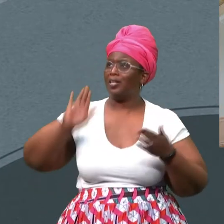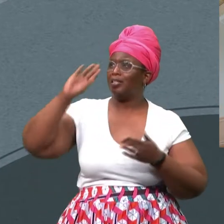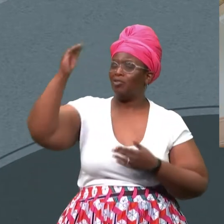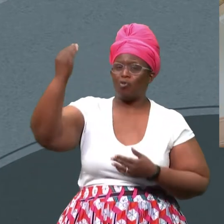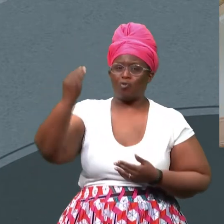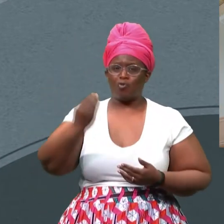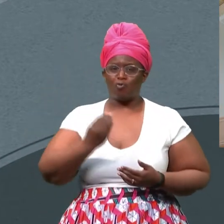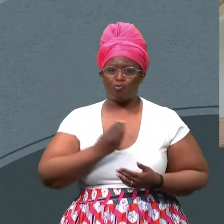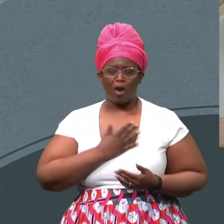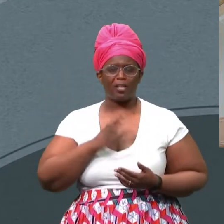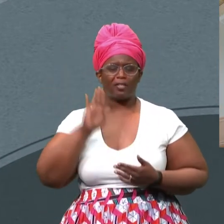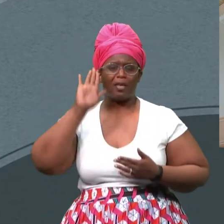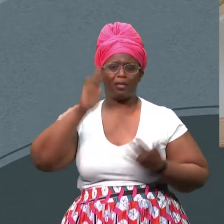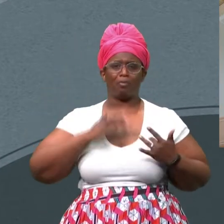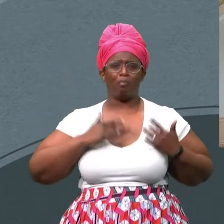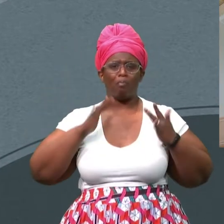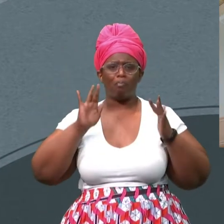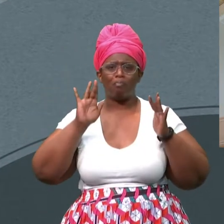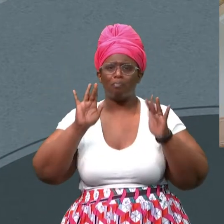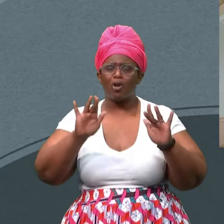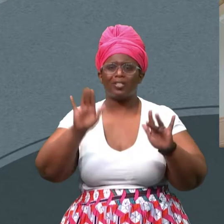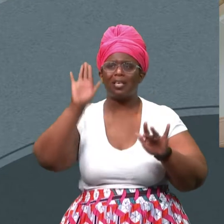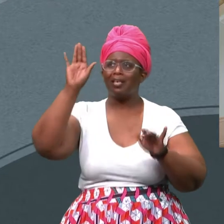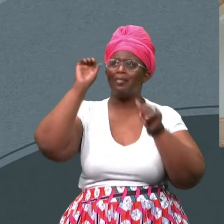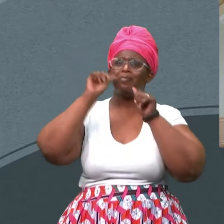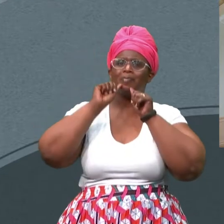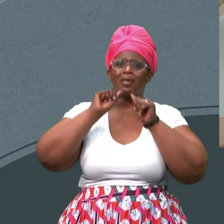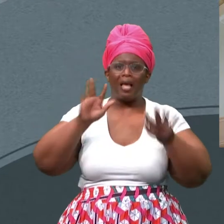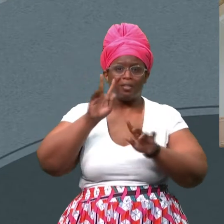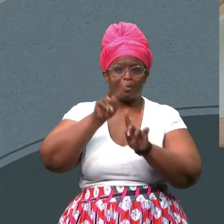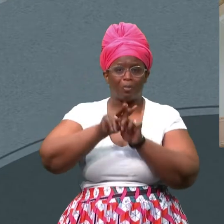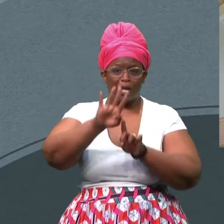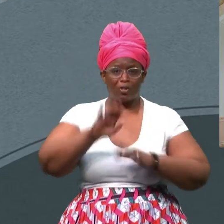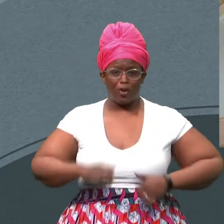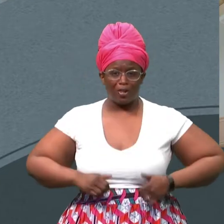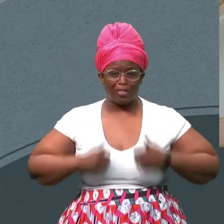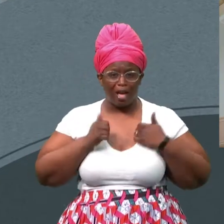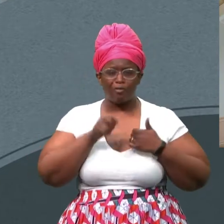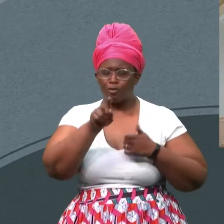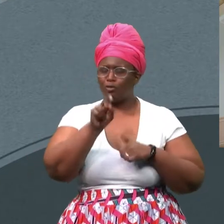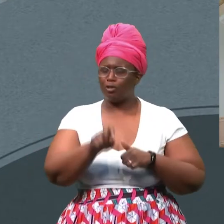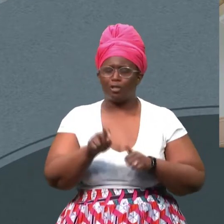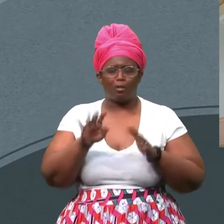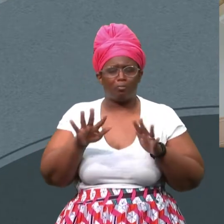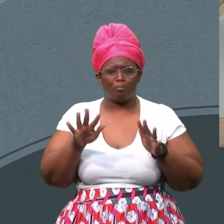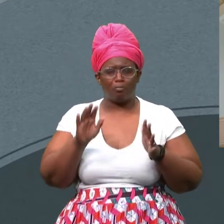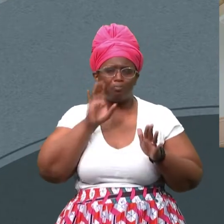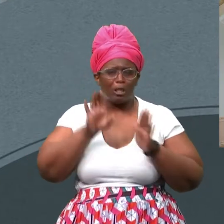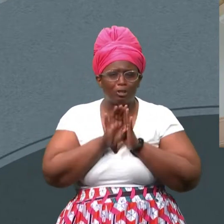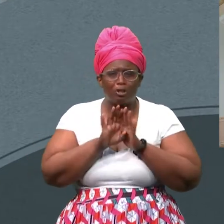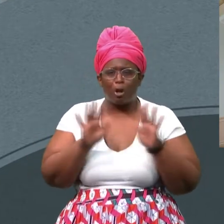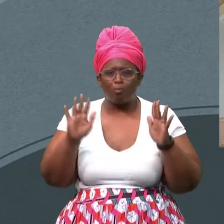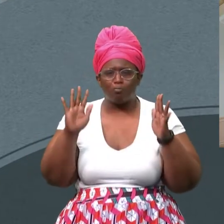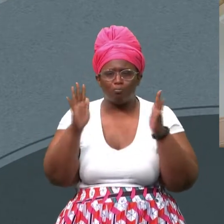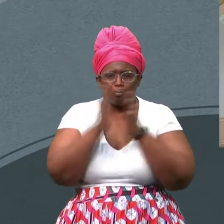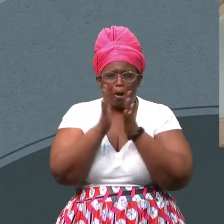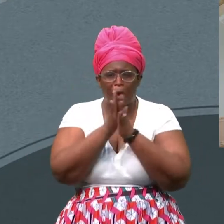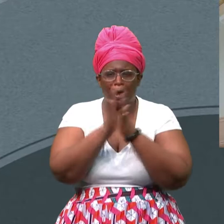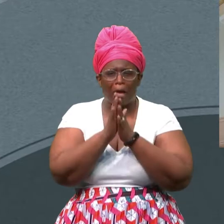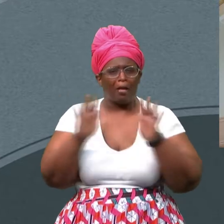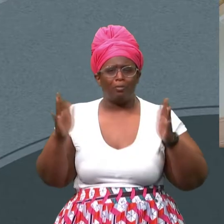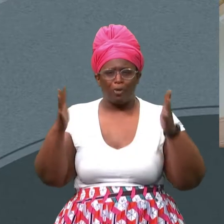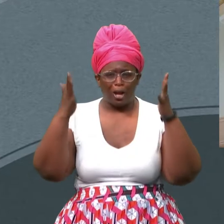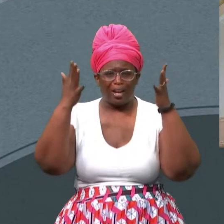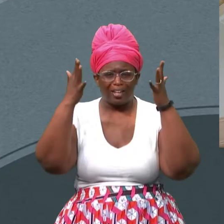his grace is just shining all over you, man, you all just put some emojis in, clap your hands, whatever the case is.